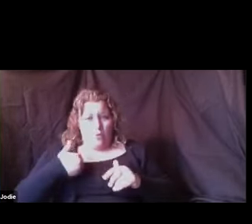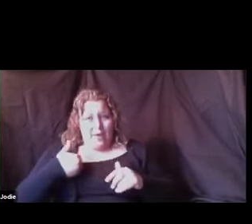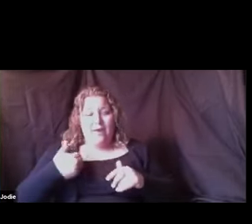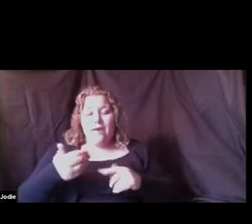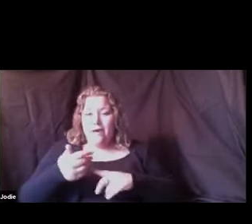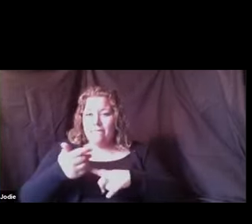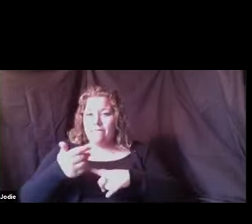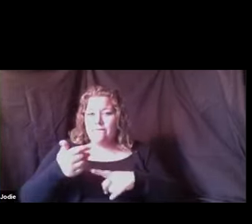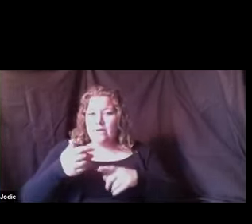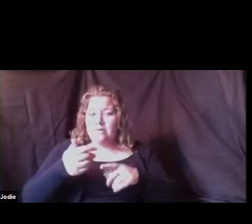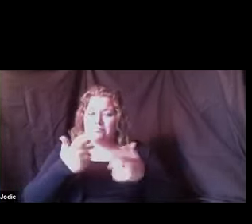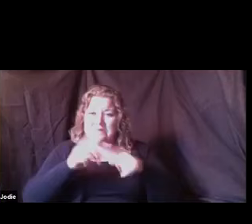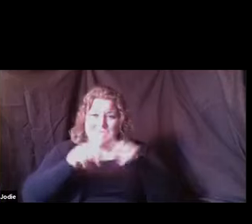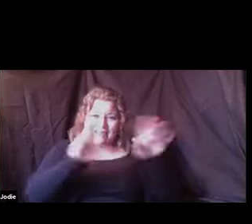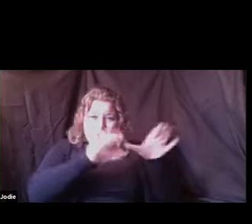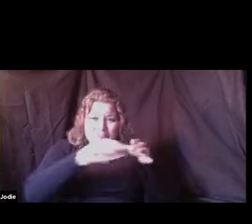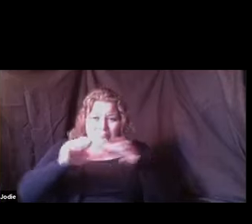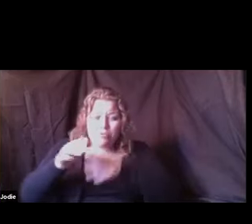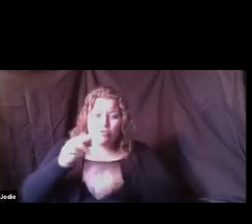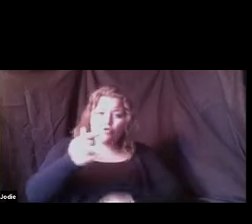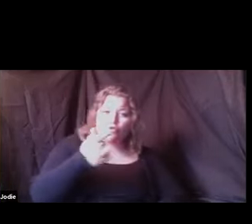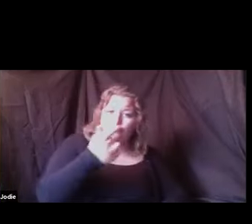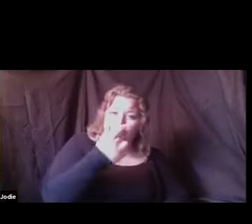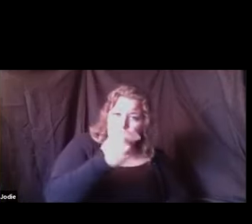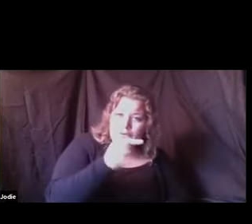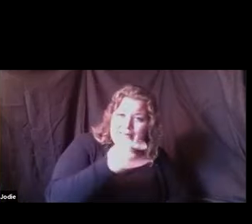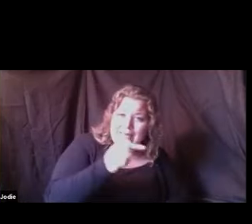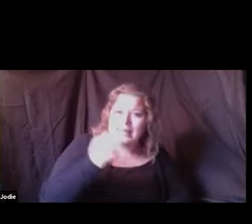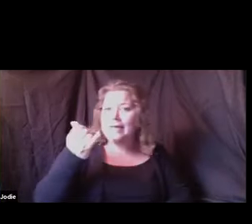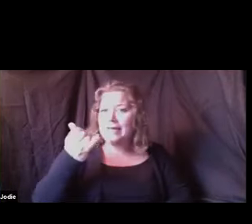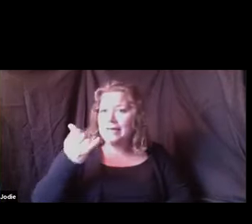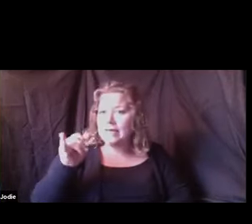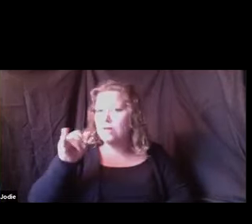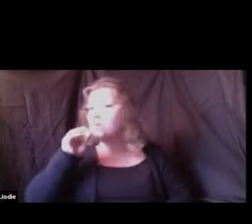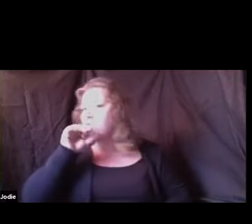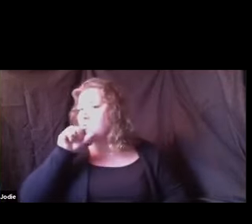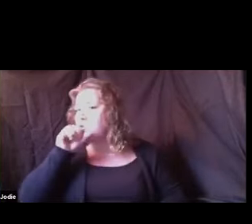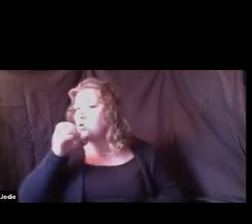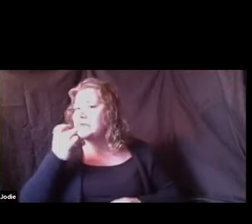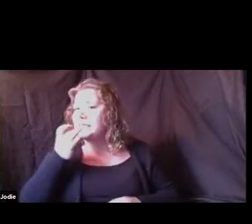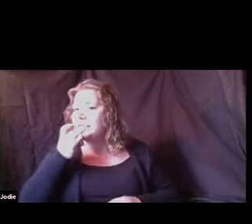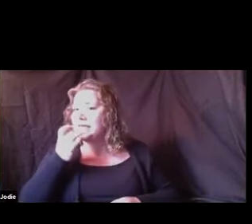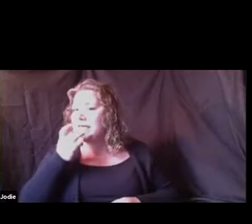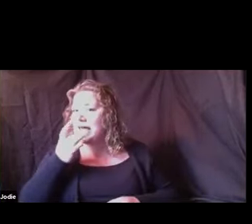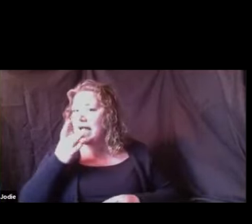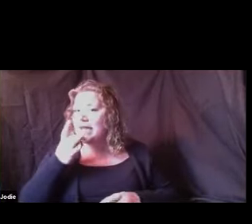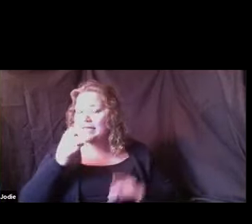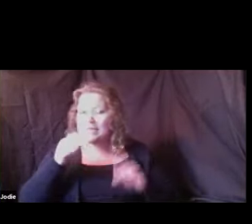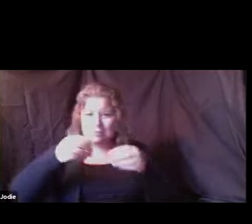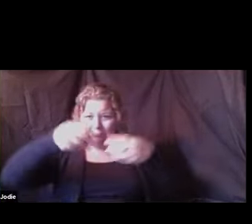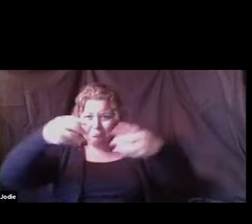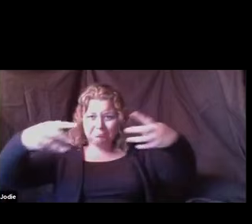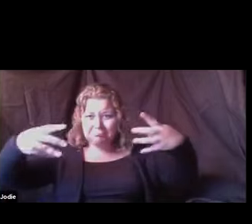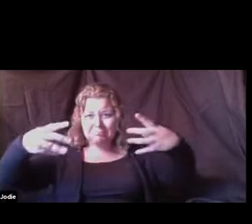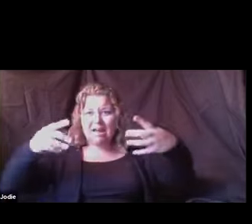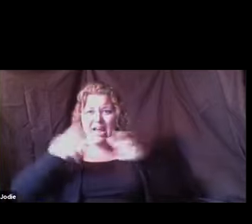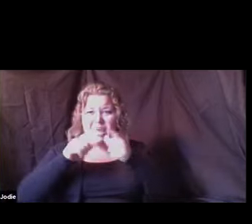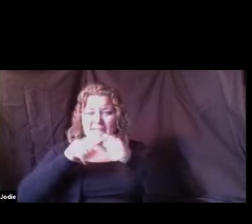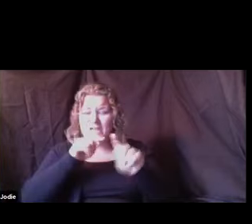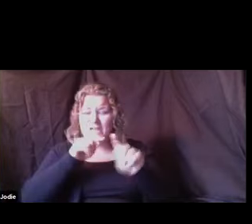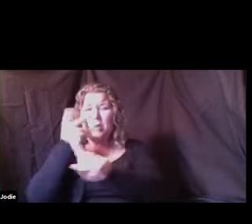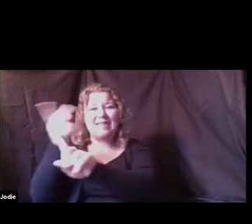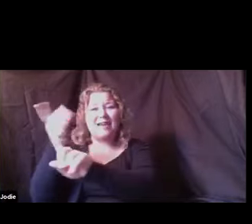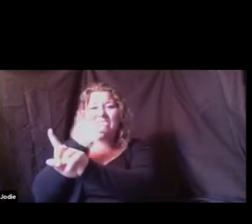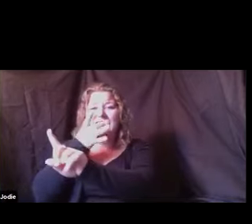green, yellow, orange, or red light. And then those roll up into an overall status light, which we